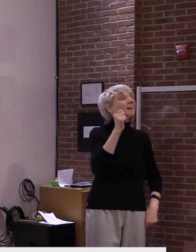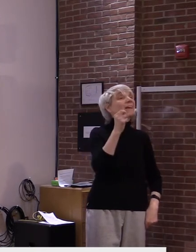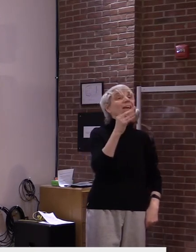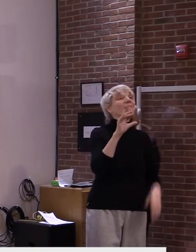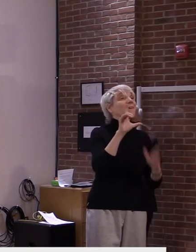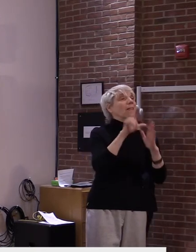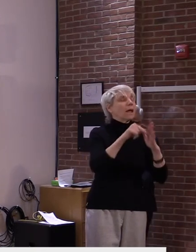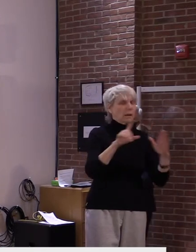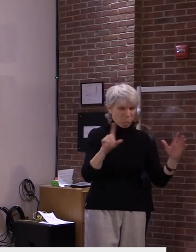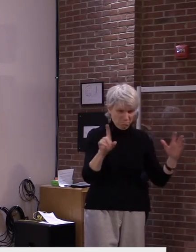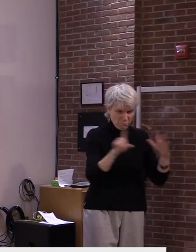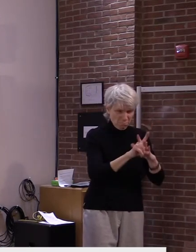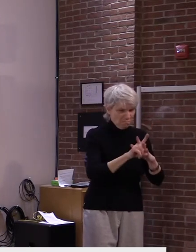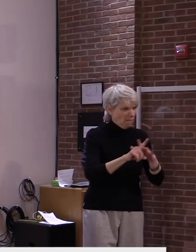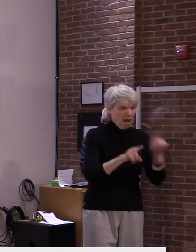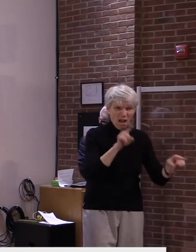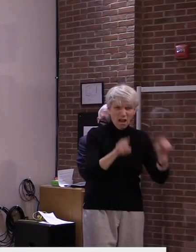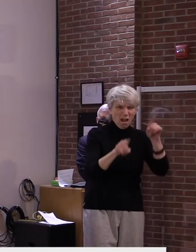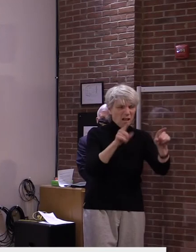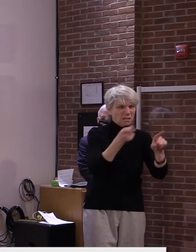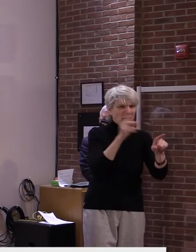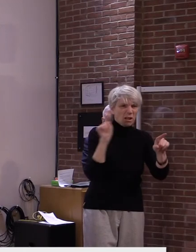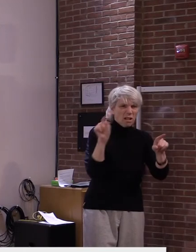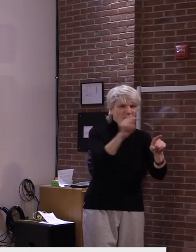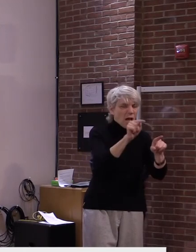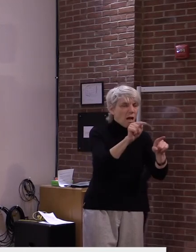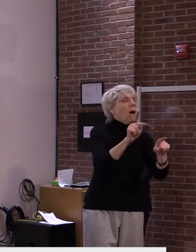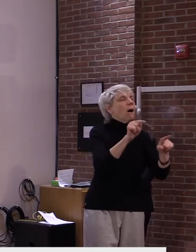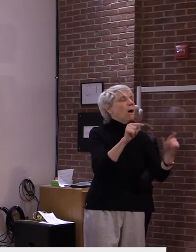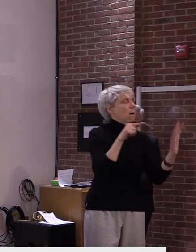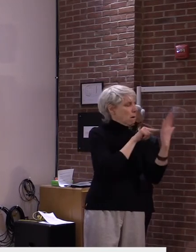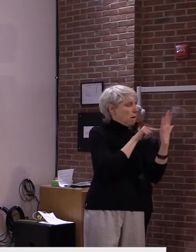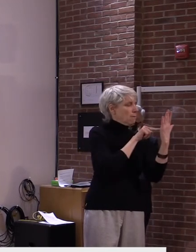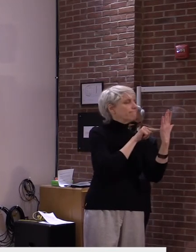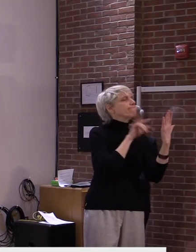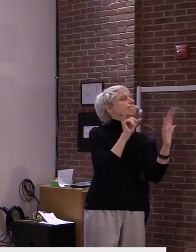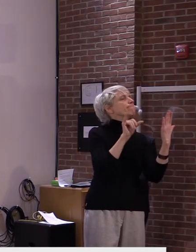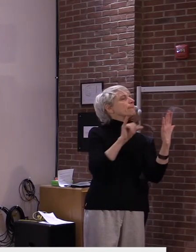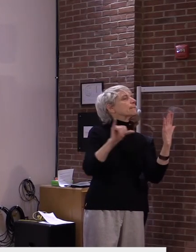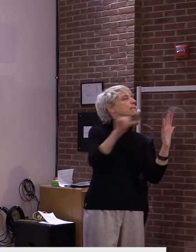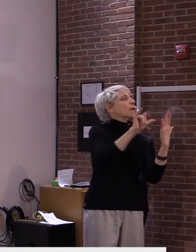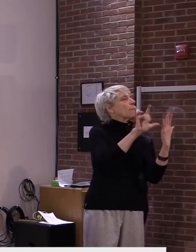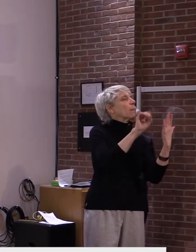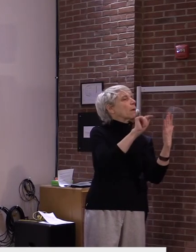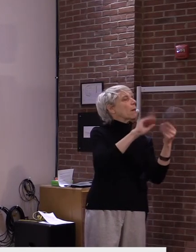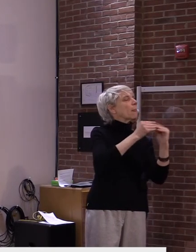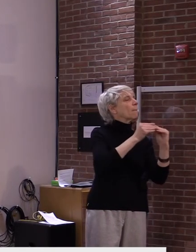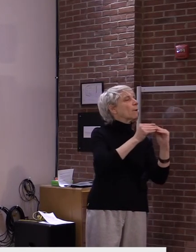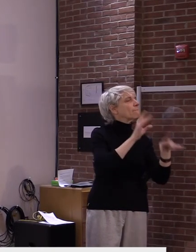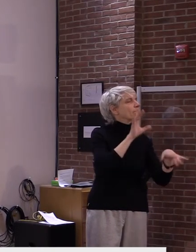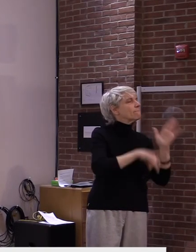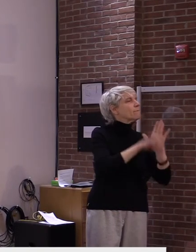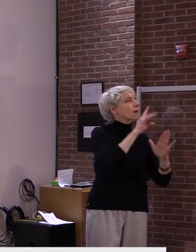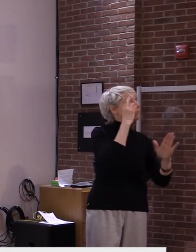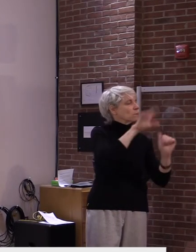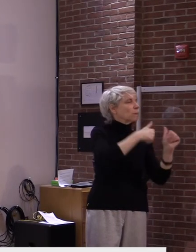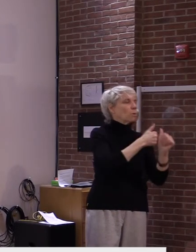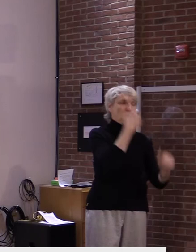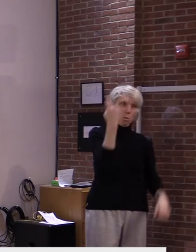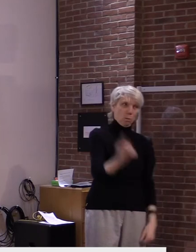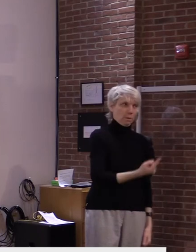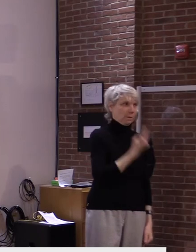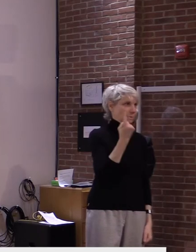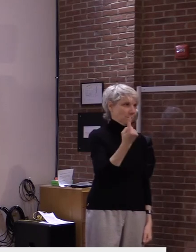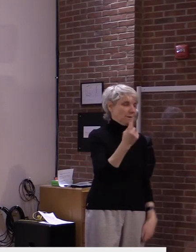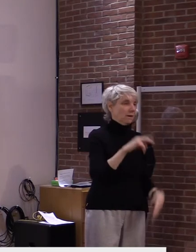it's recorded. It could be traced back to what you got. So the reality is that connection will